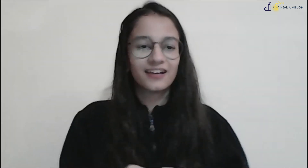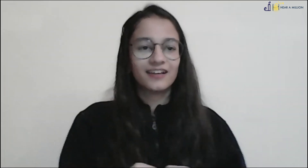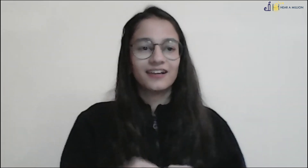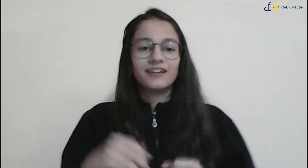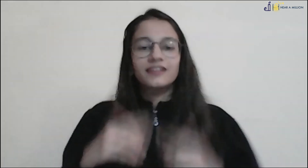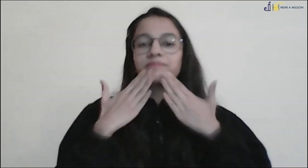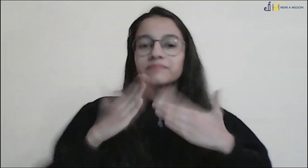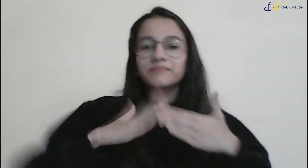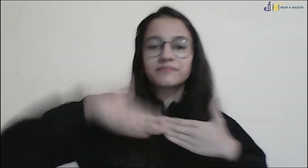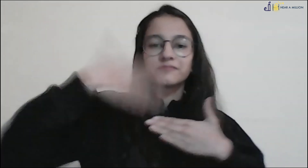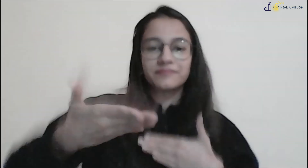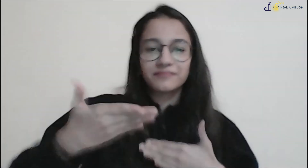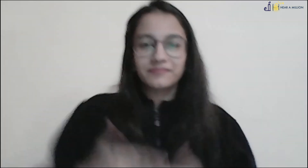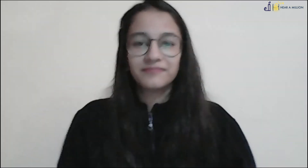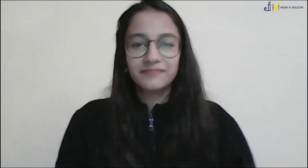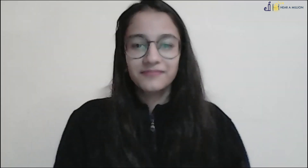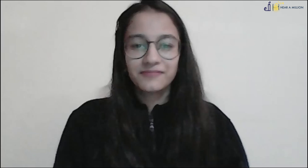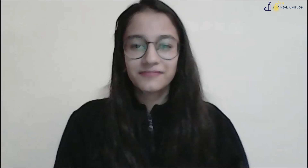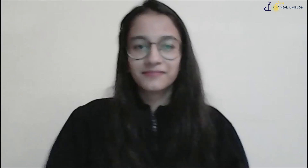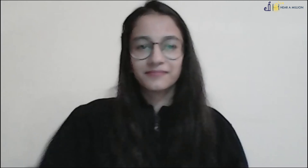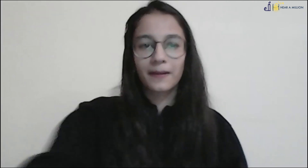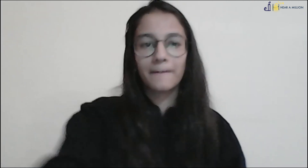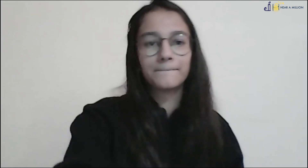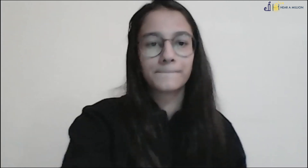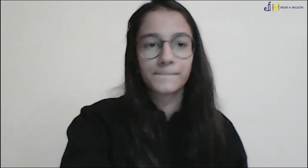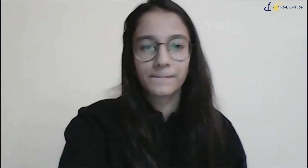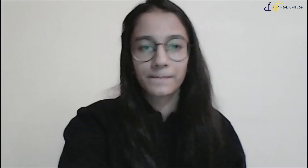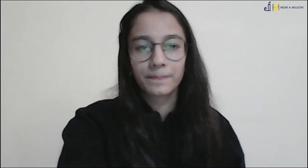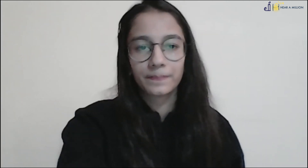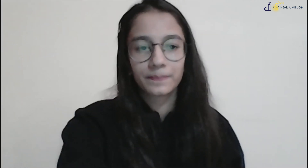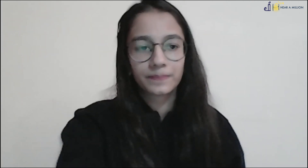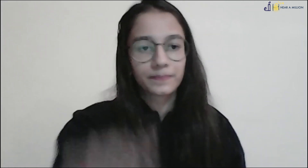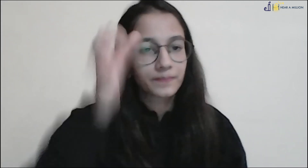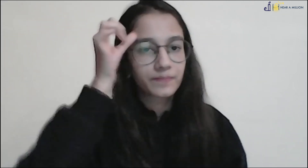Great. Thank you. Next.